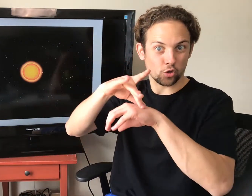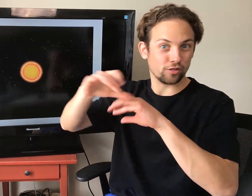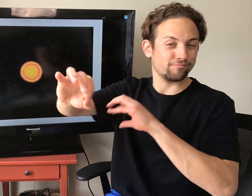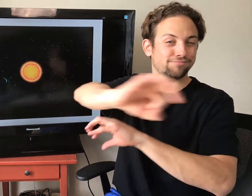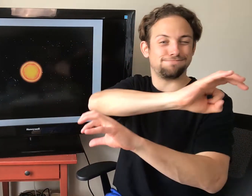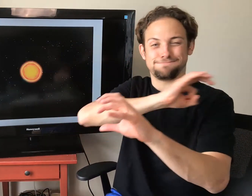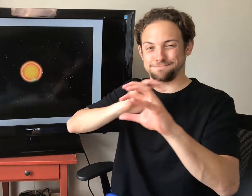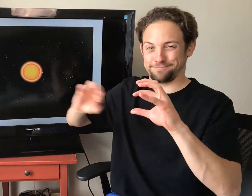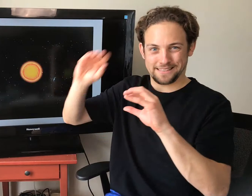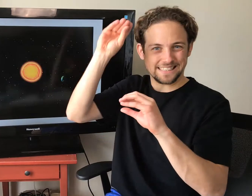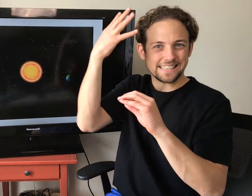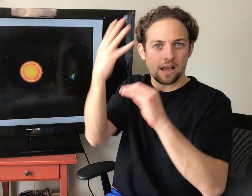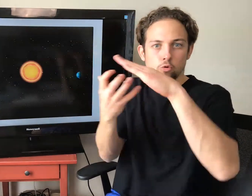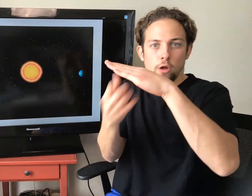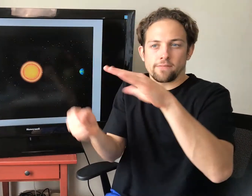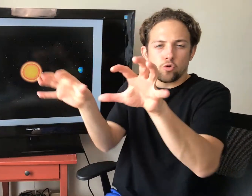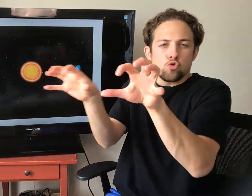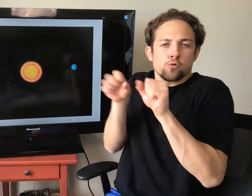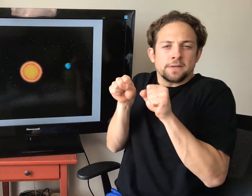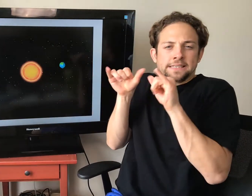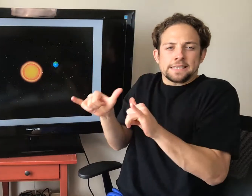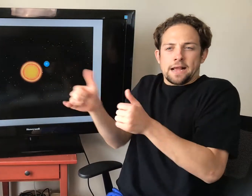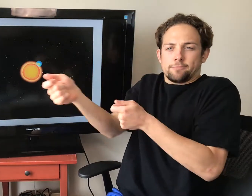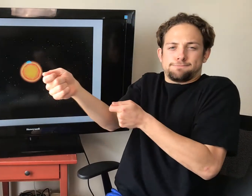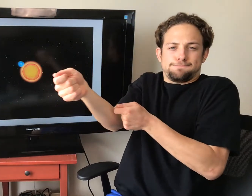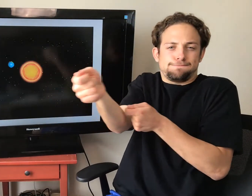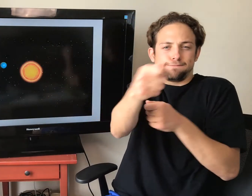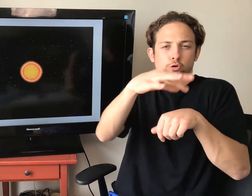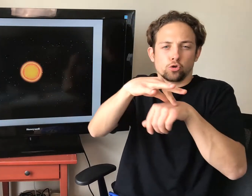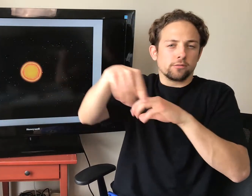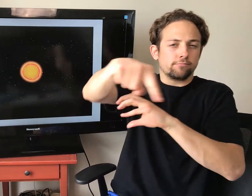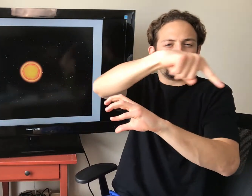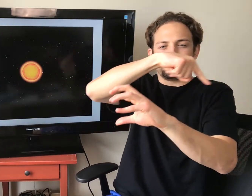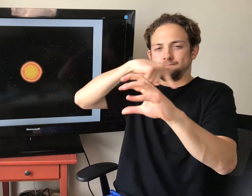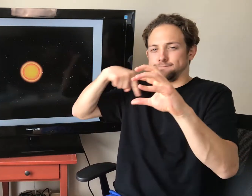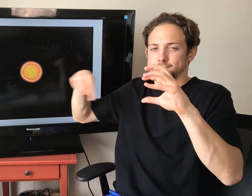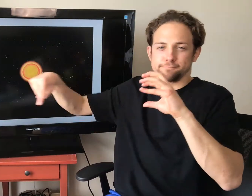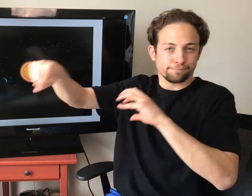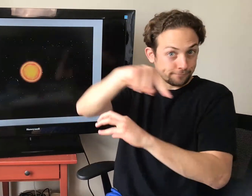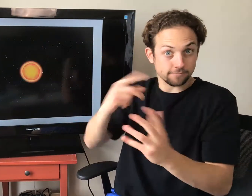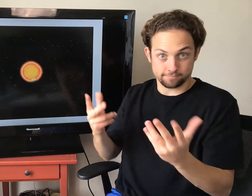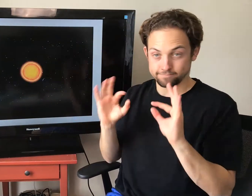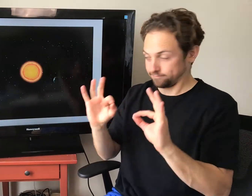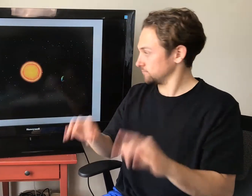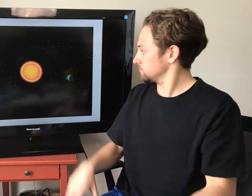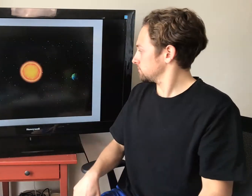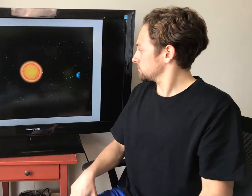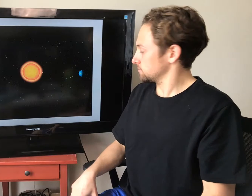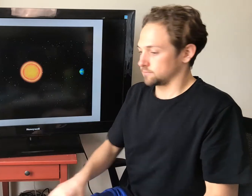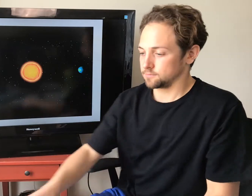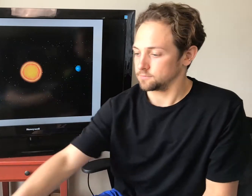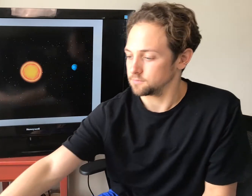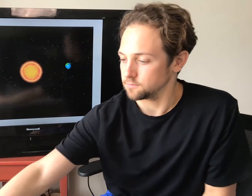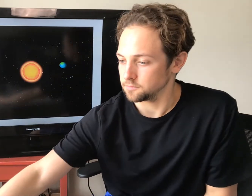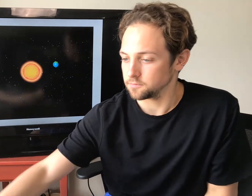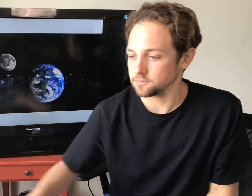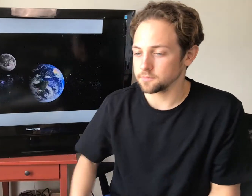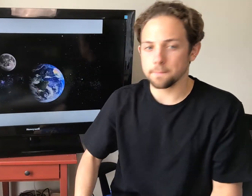we have something else. So remember, the Earth rotates around the sun. The sun uses its gravitational